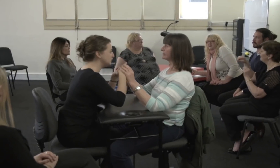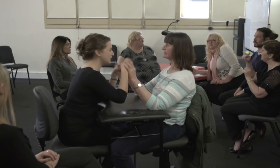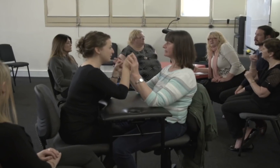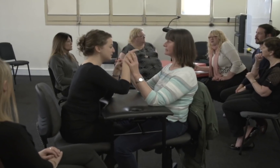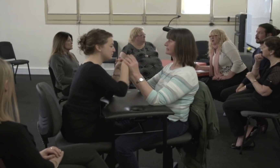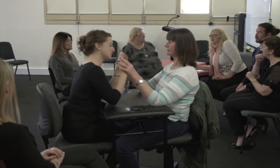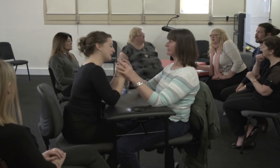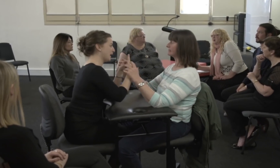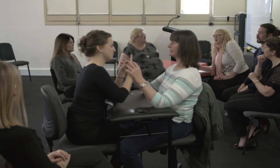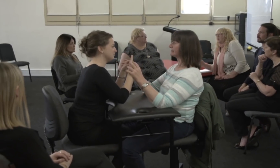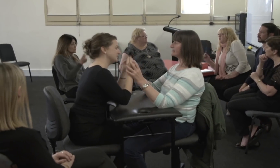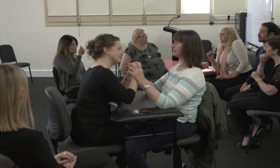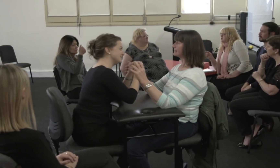I am deafblind.